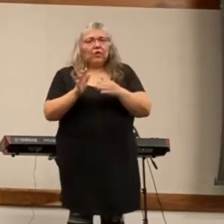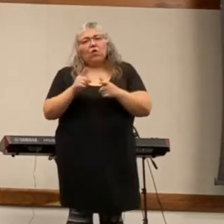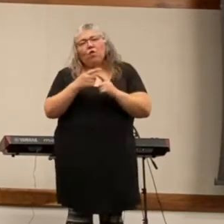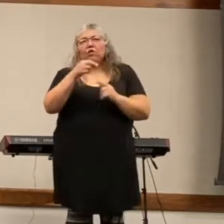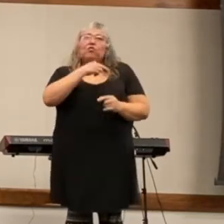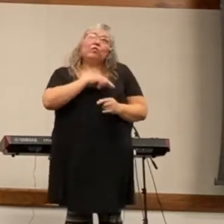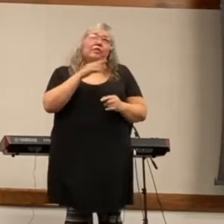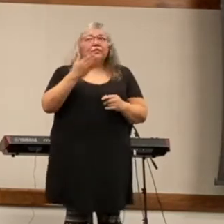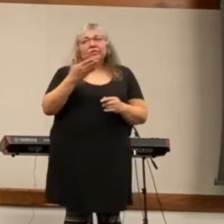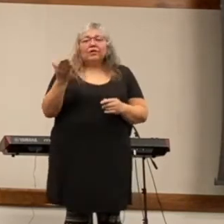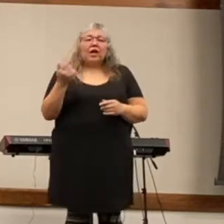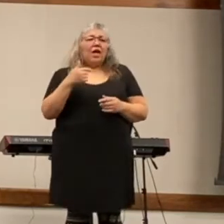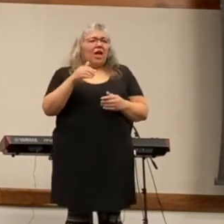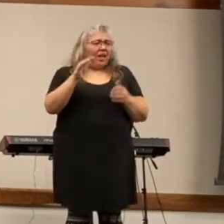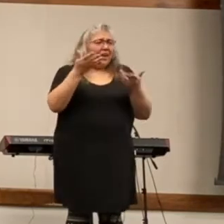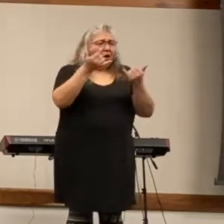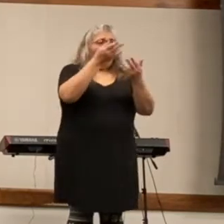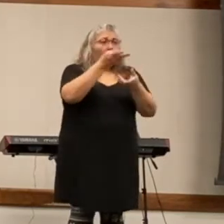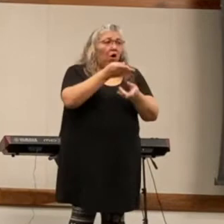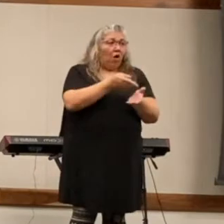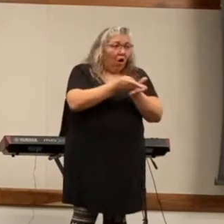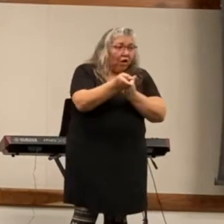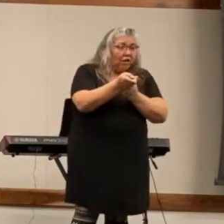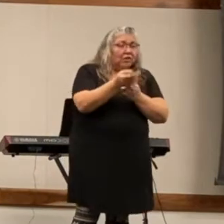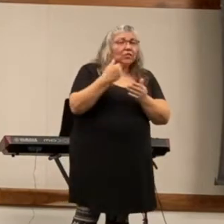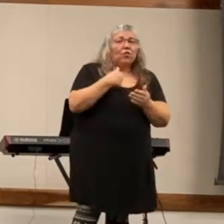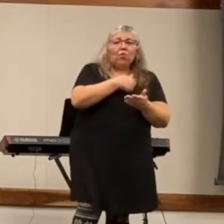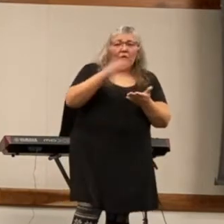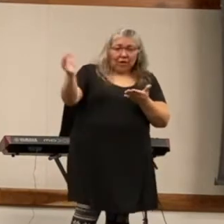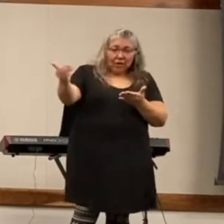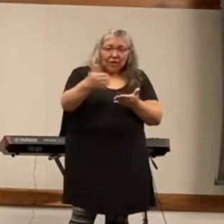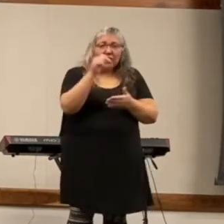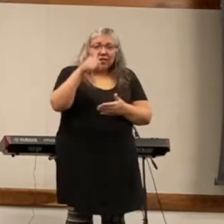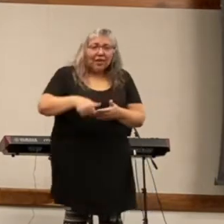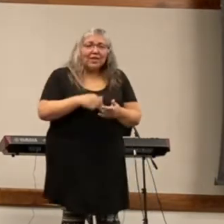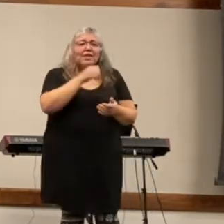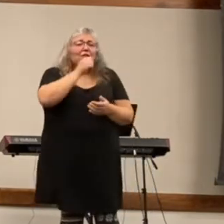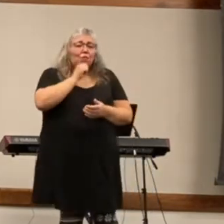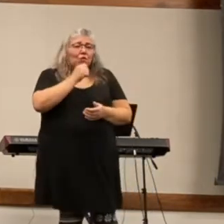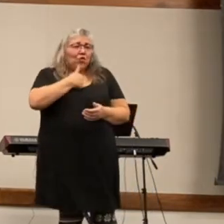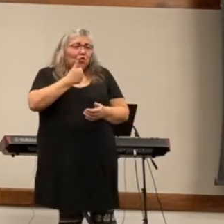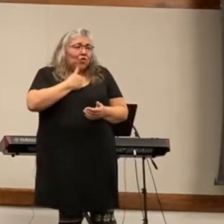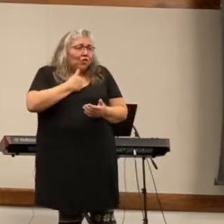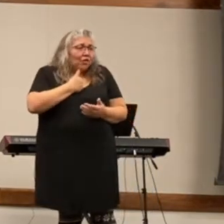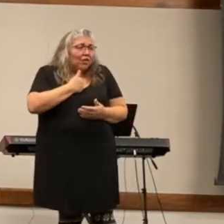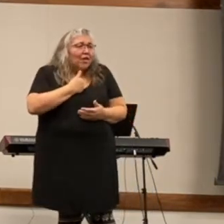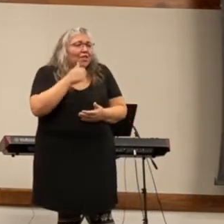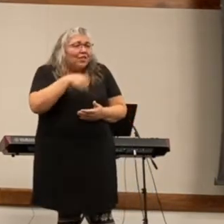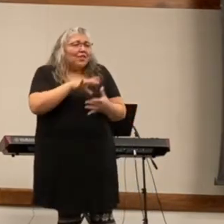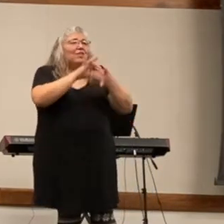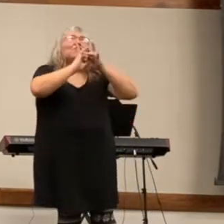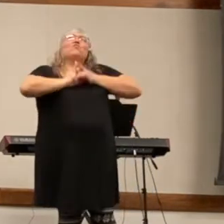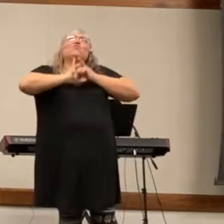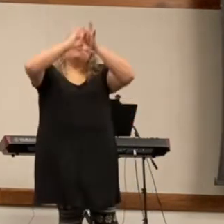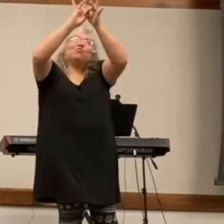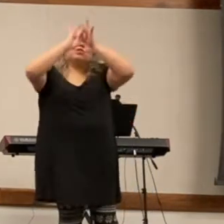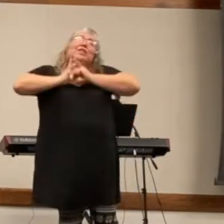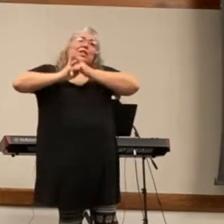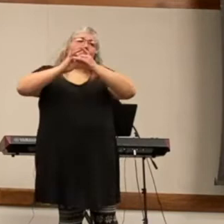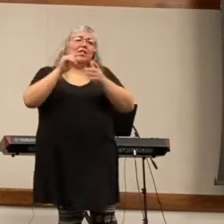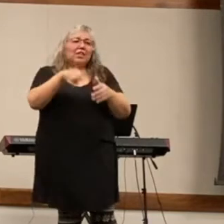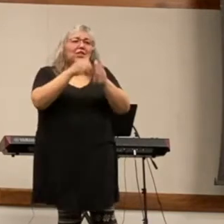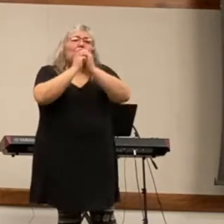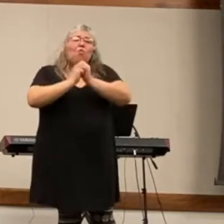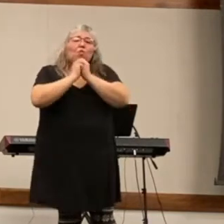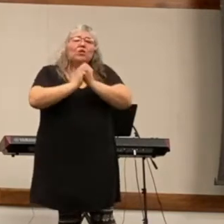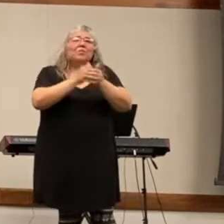thing. Because I got to be honest with you, when we collect our tithes and our offering, it's personal. It's relational. It's